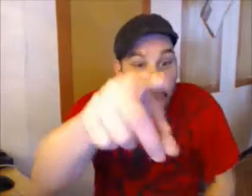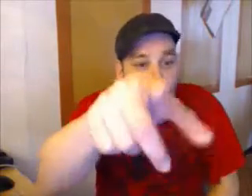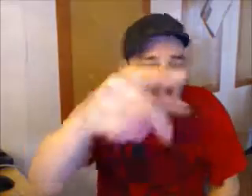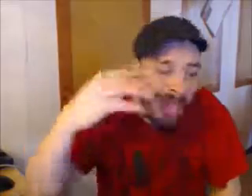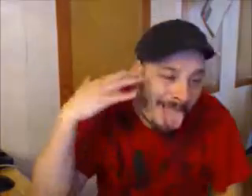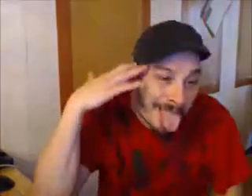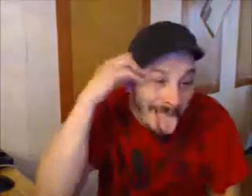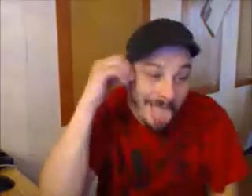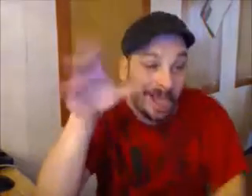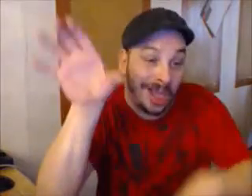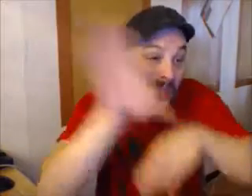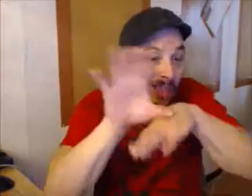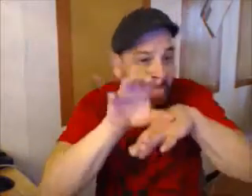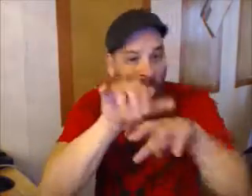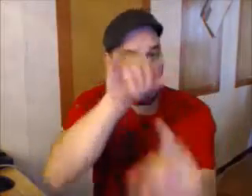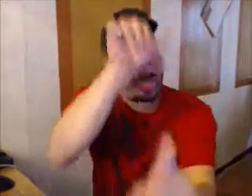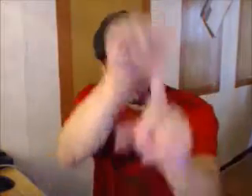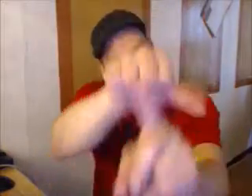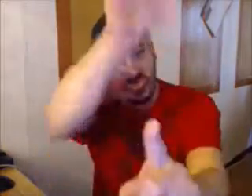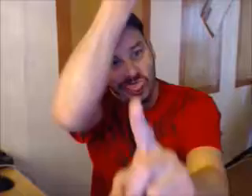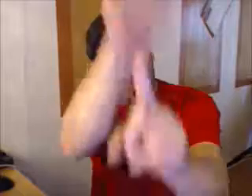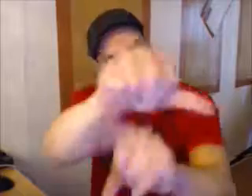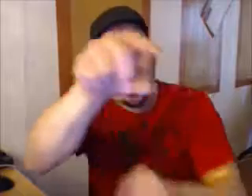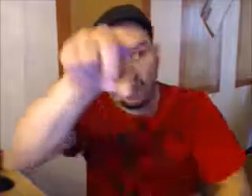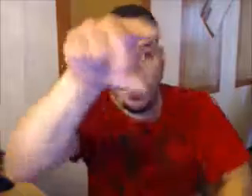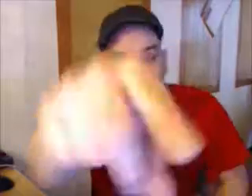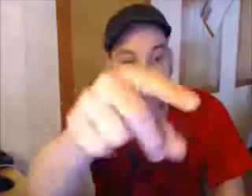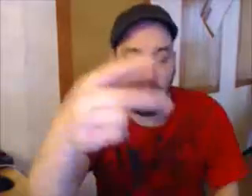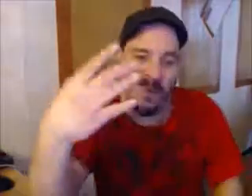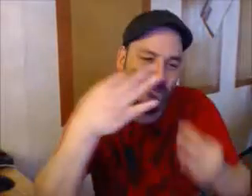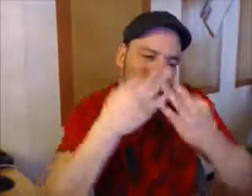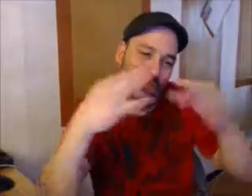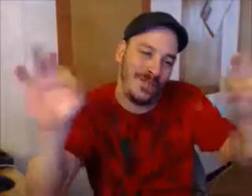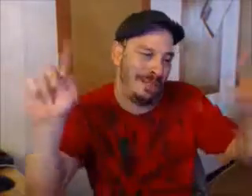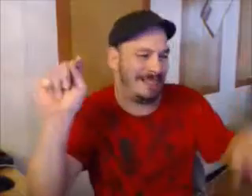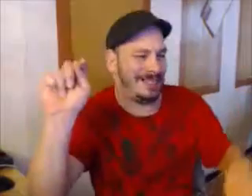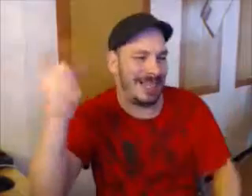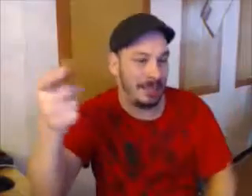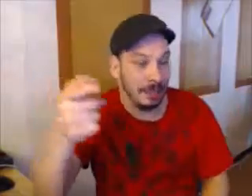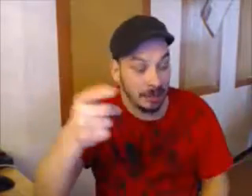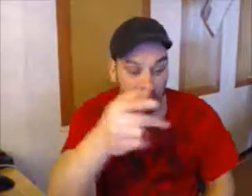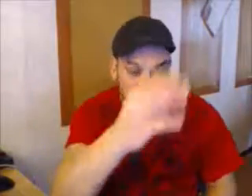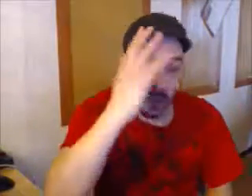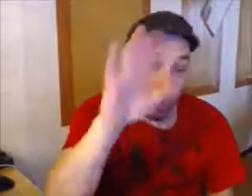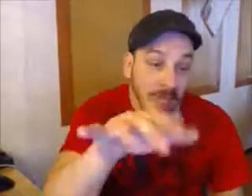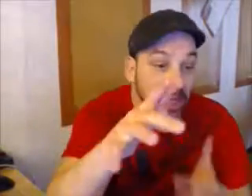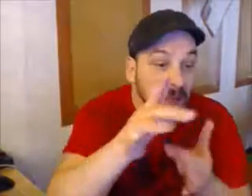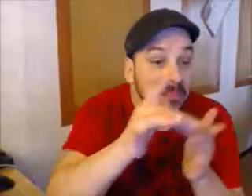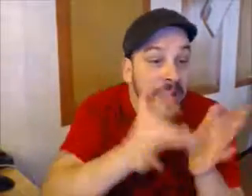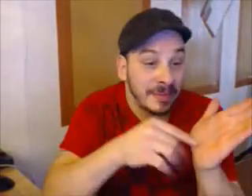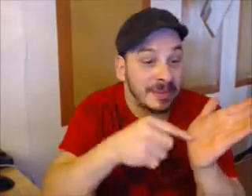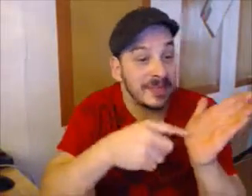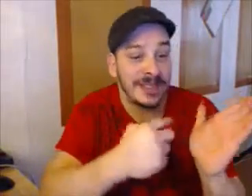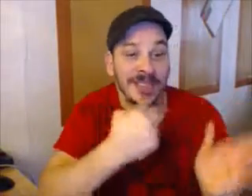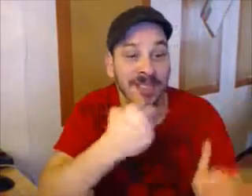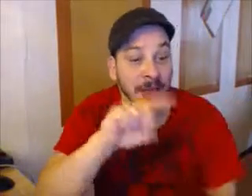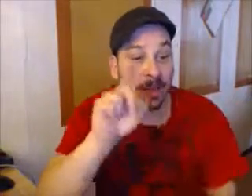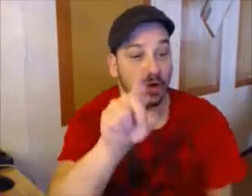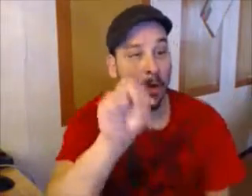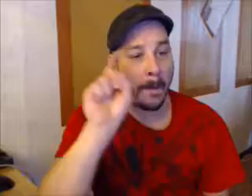relieve your runny nose. Thank you. You're welcome. The cold truth. Alka-Seltzer Plus. Oh, what a relief it is. Can't